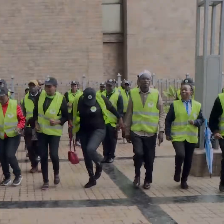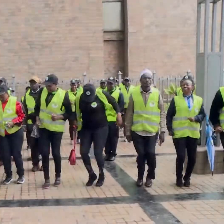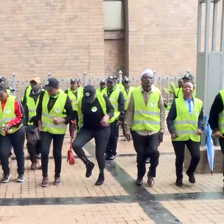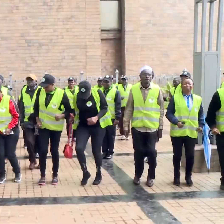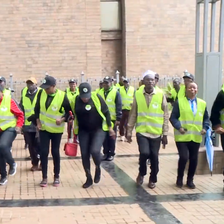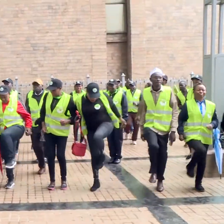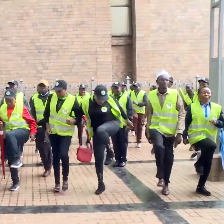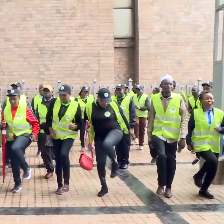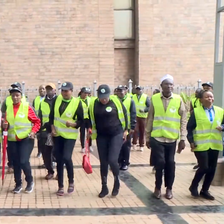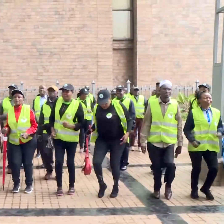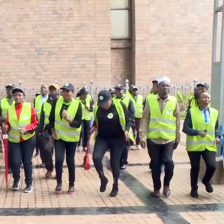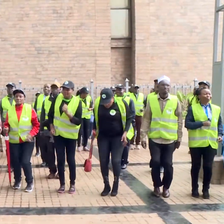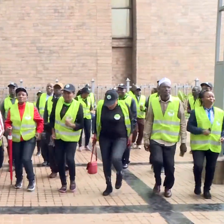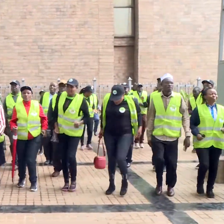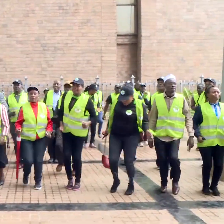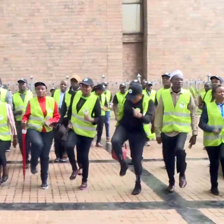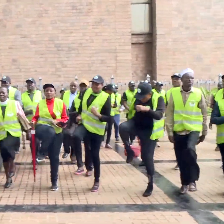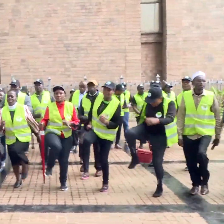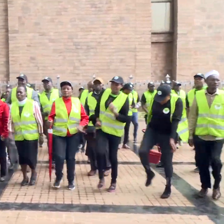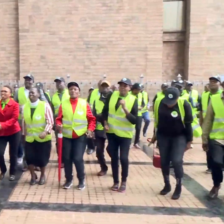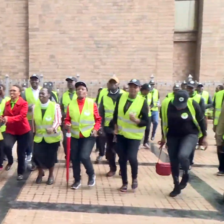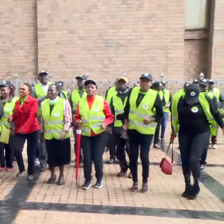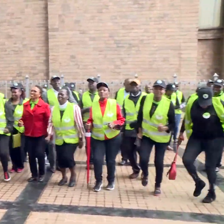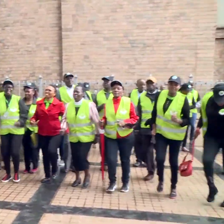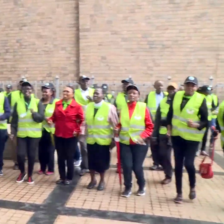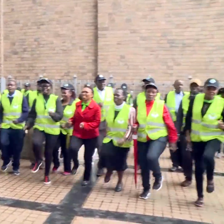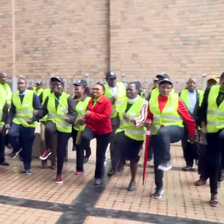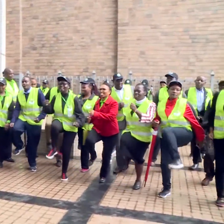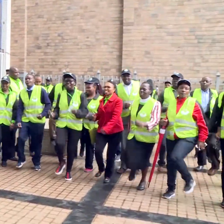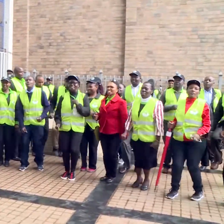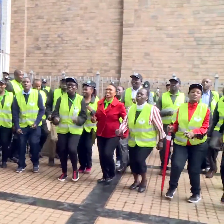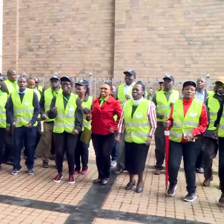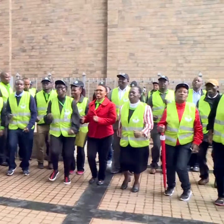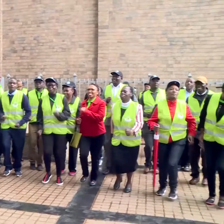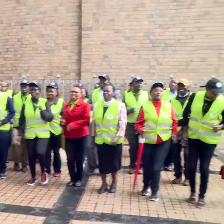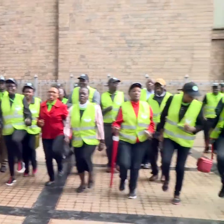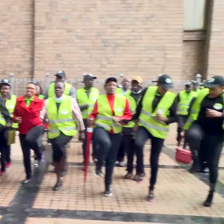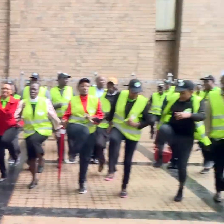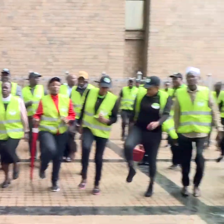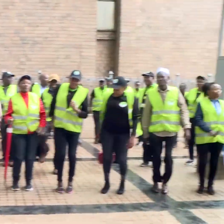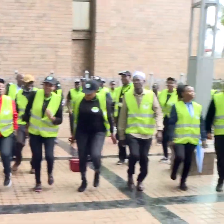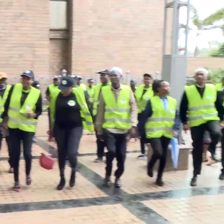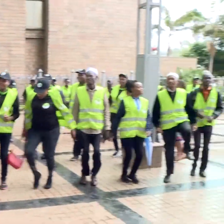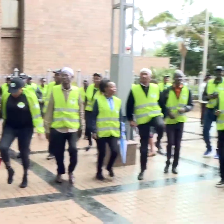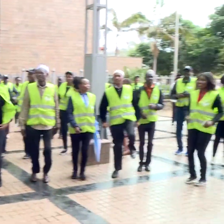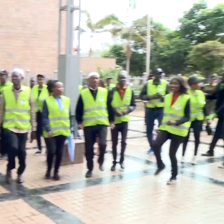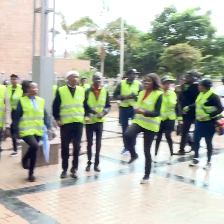left, right, left, right, left.